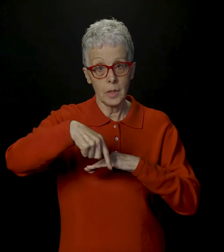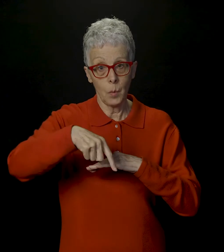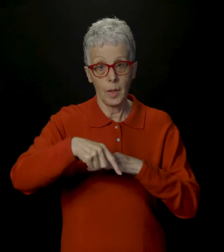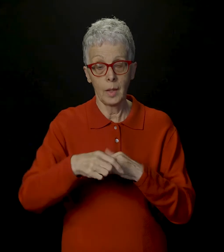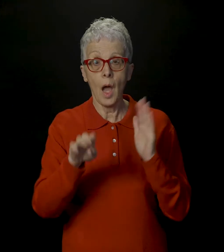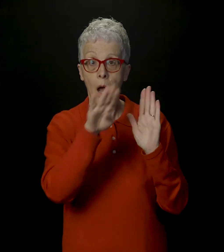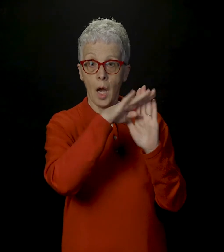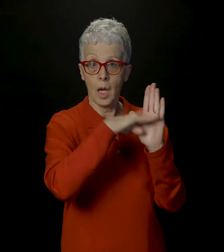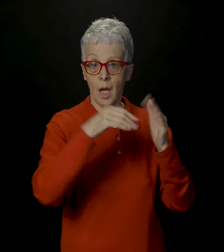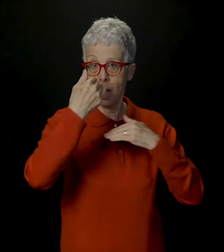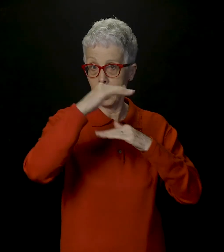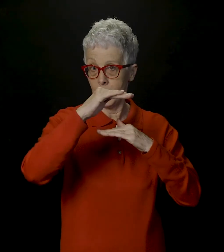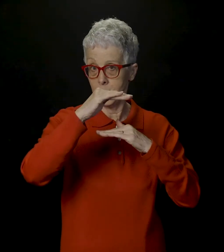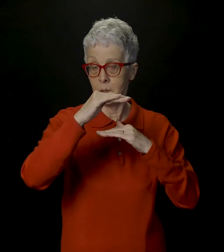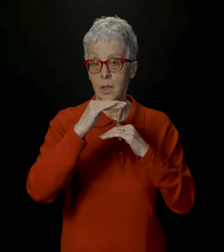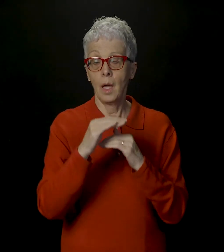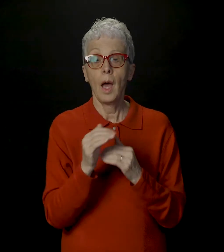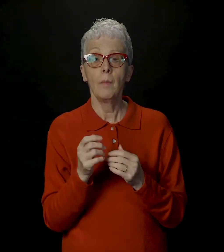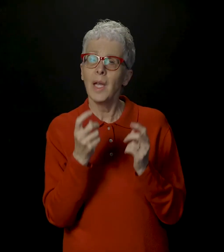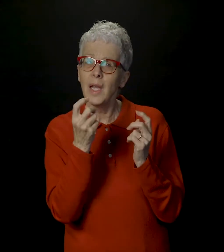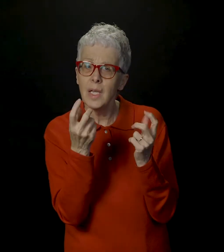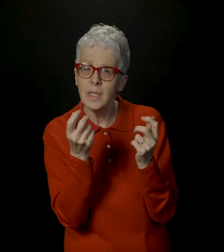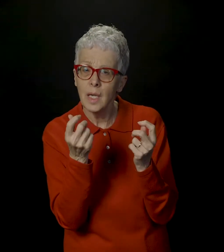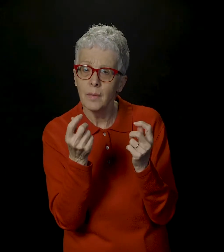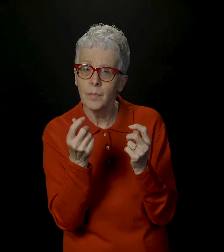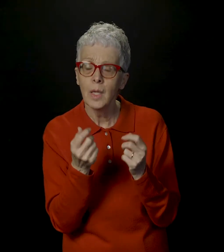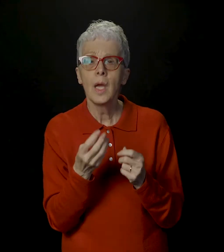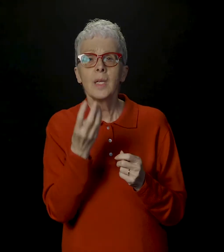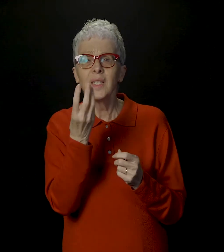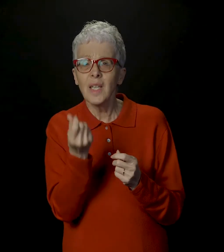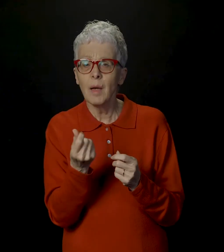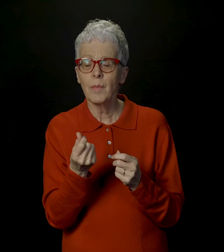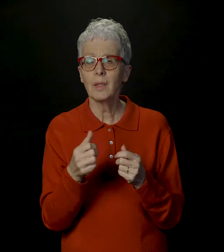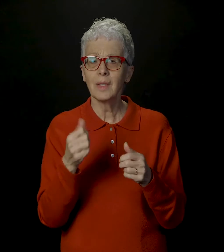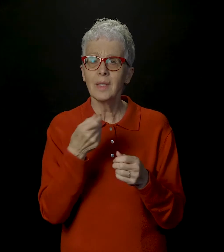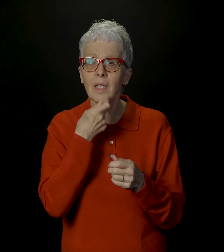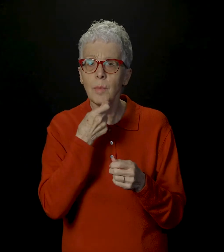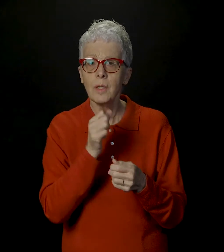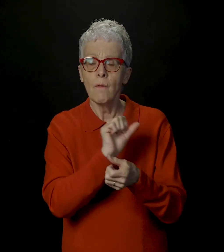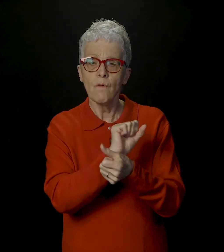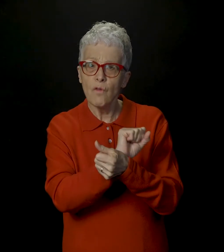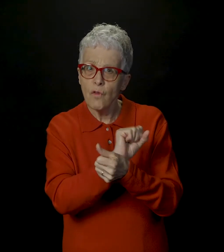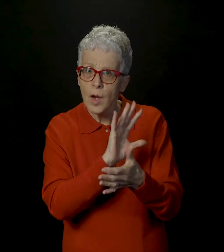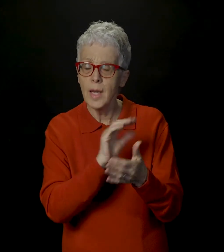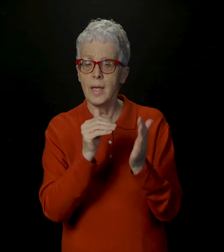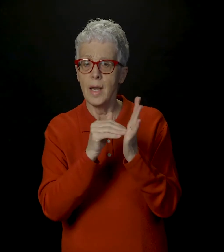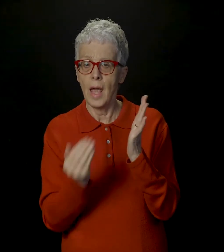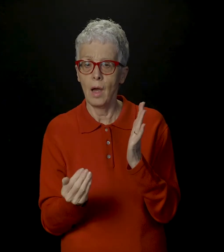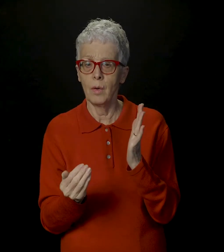restrictions further relaxed Across a number of sectors Which allows us some more freedom For gathering together